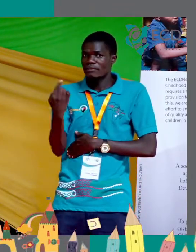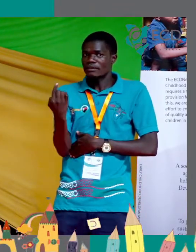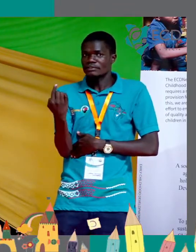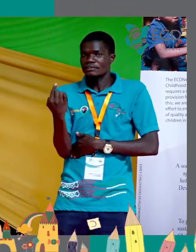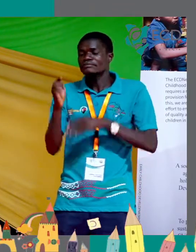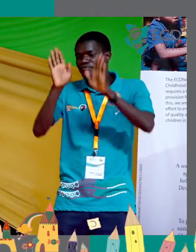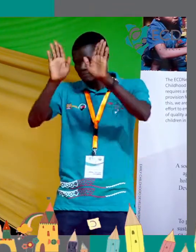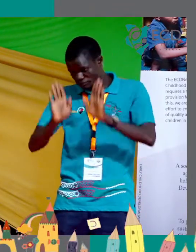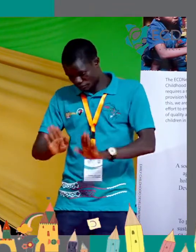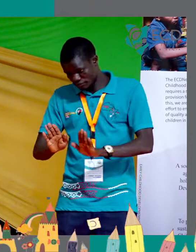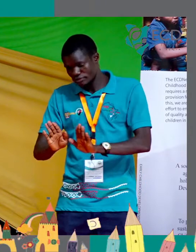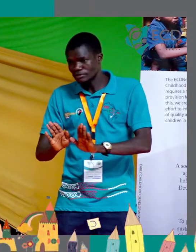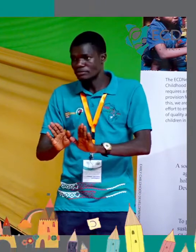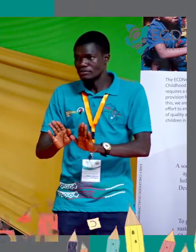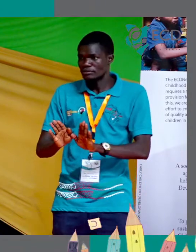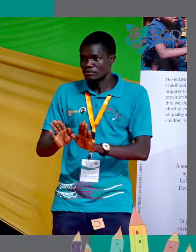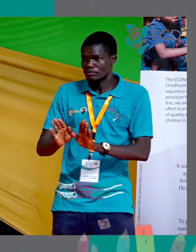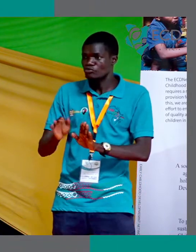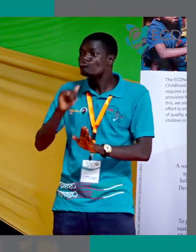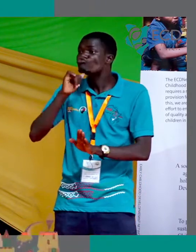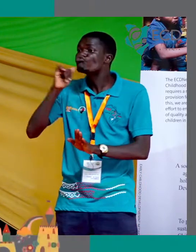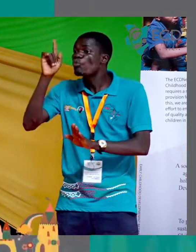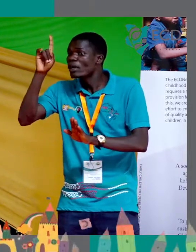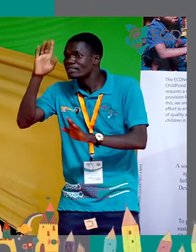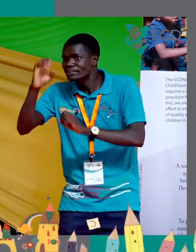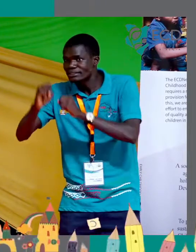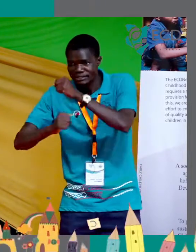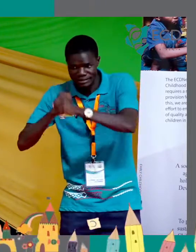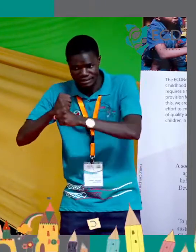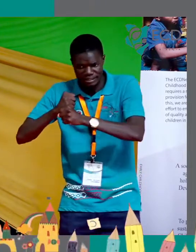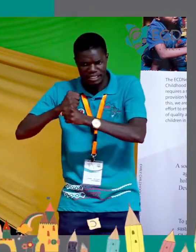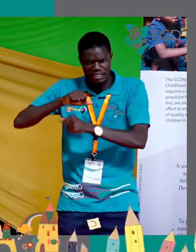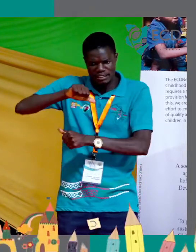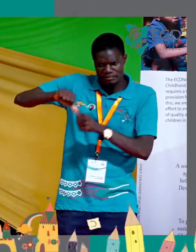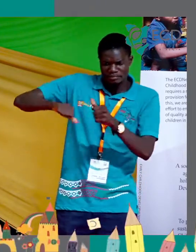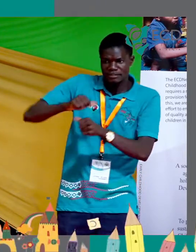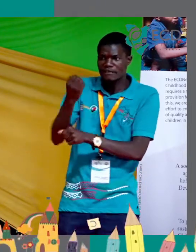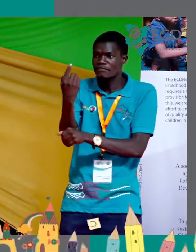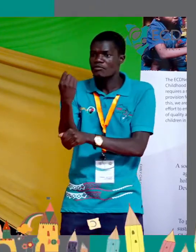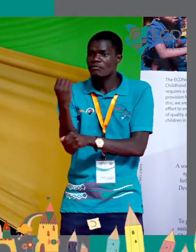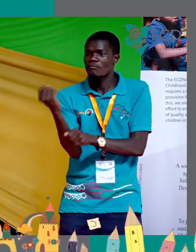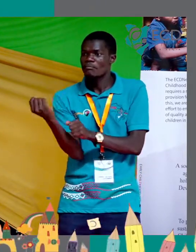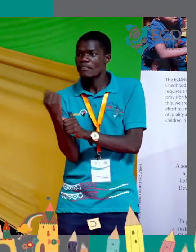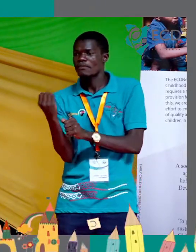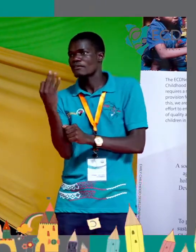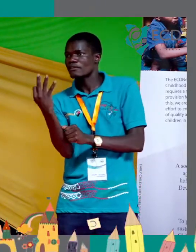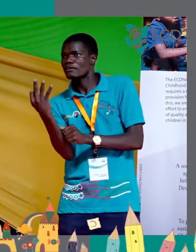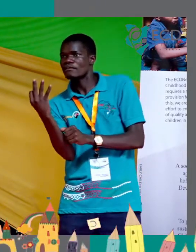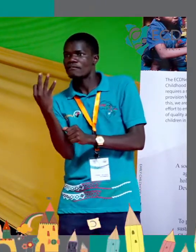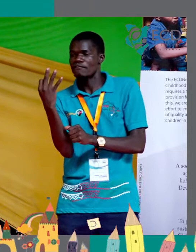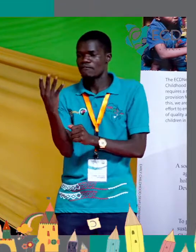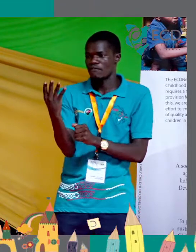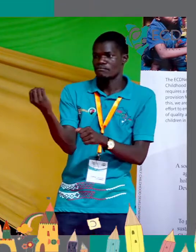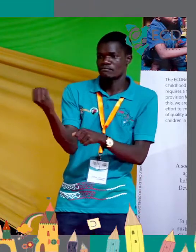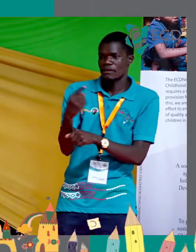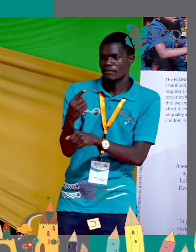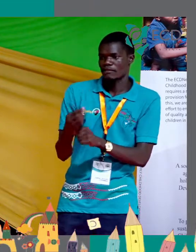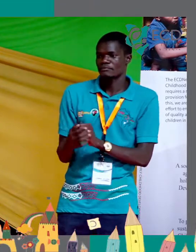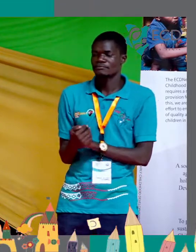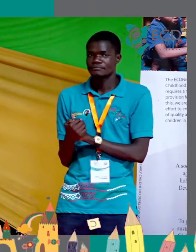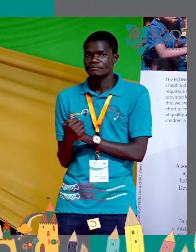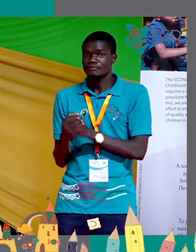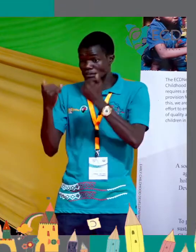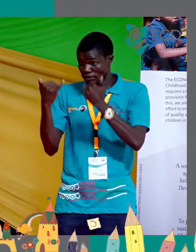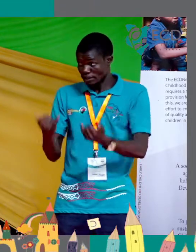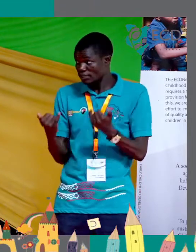critical, it is not even 1 year. It is about a few months, 3-4 months.